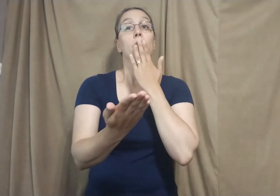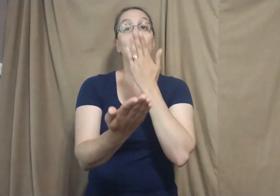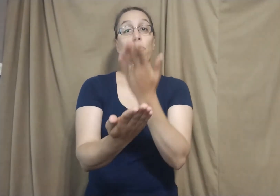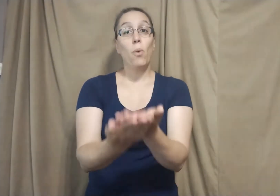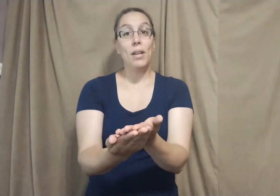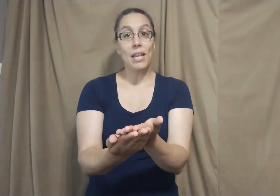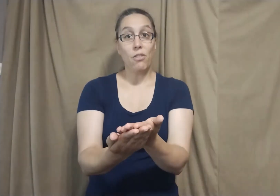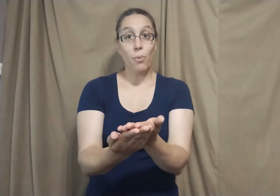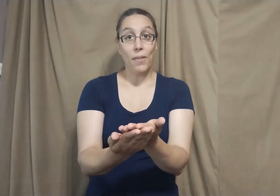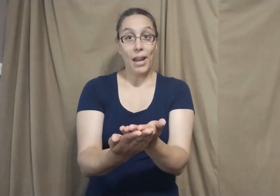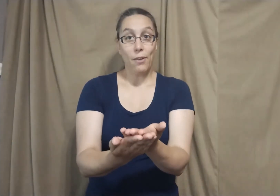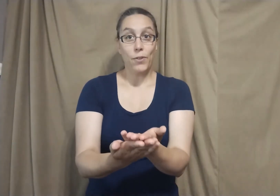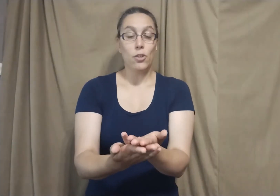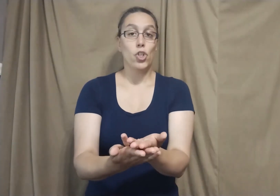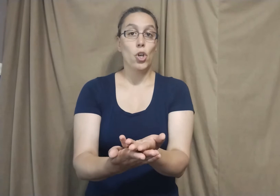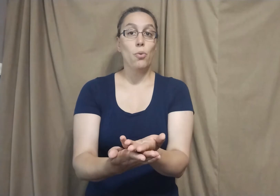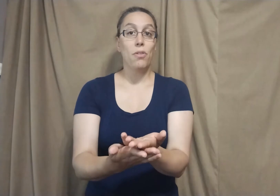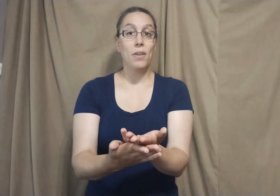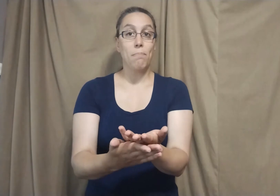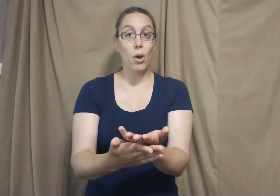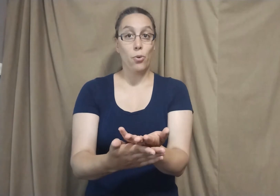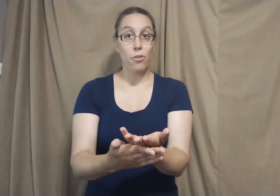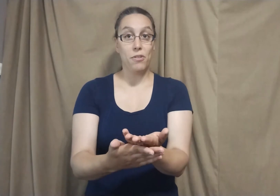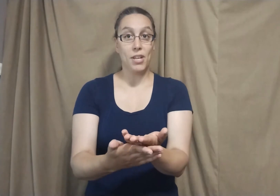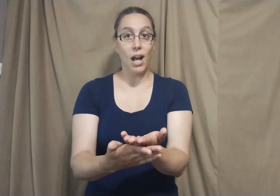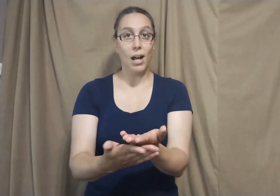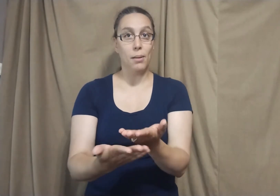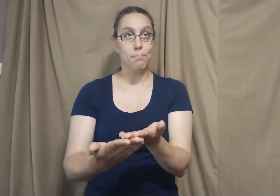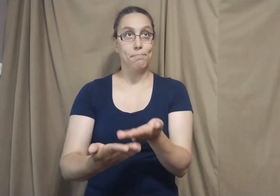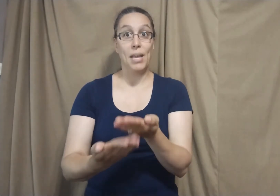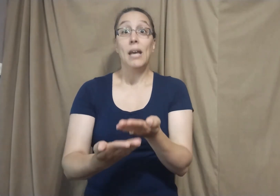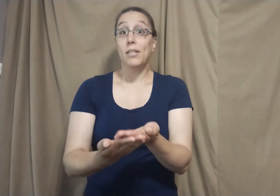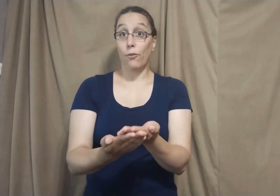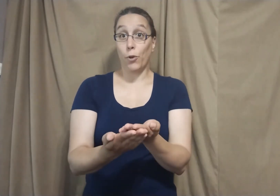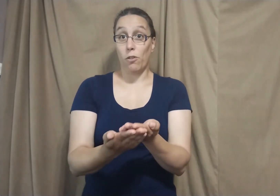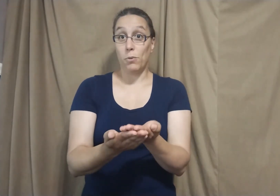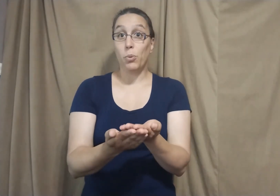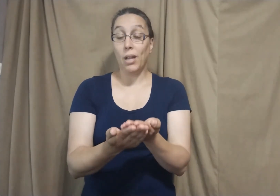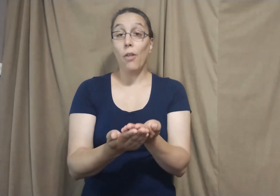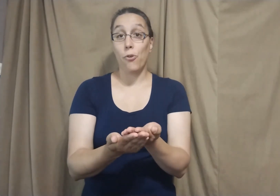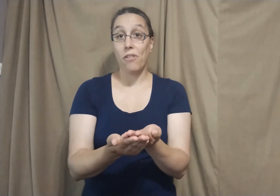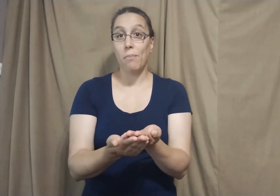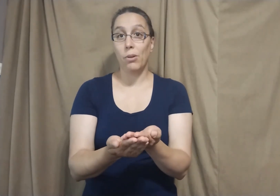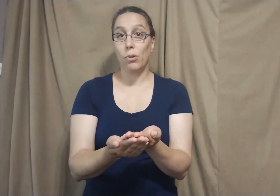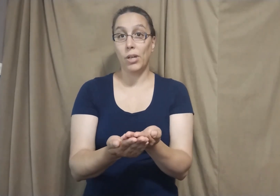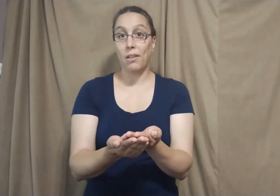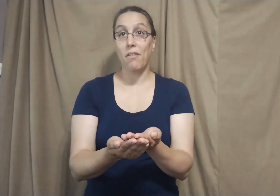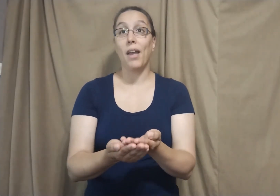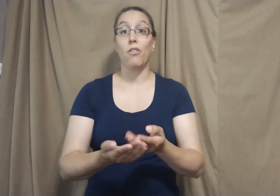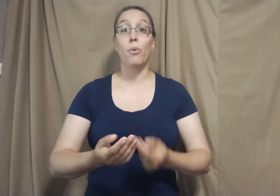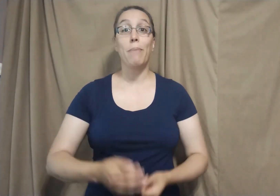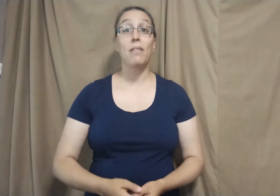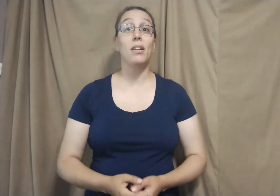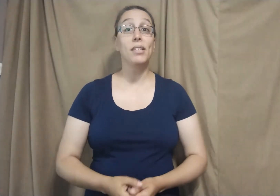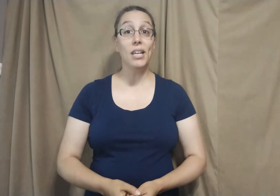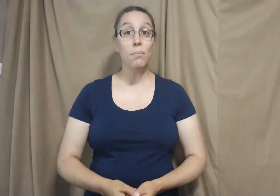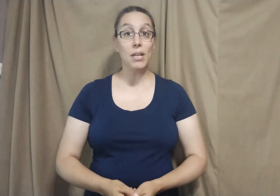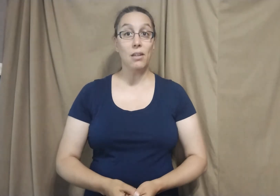This one is the one that I feel shows the most difference between other similar looking signs, so it makes it a little bit easier